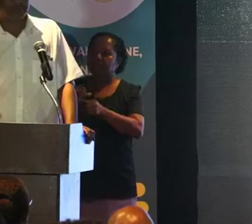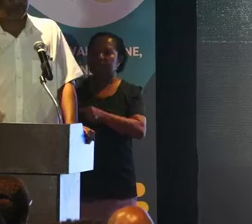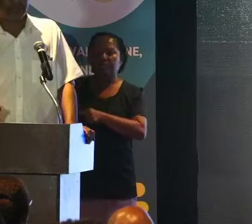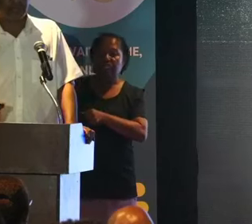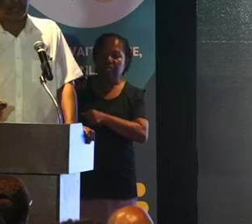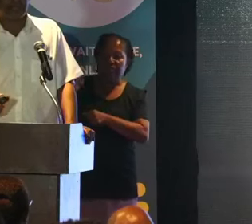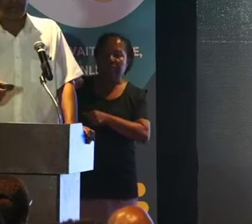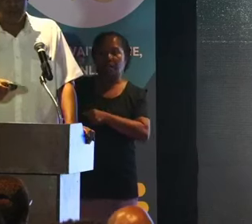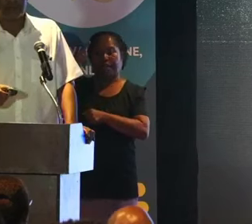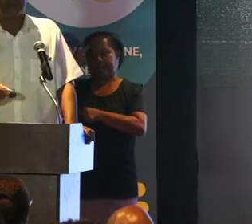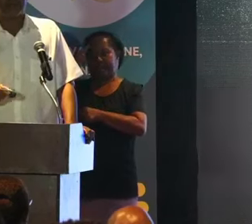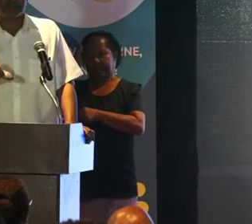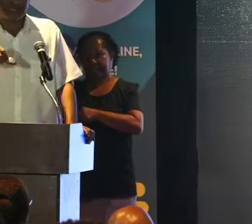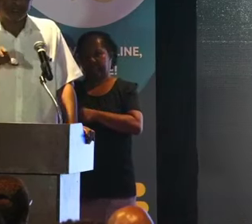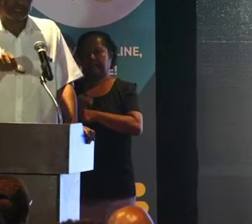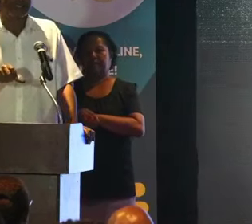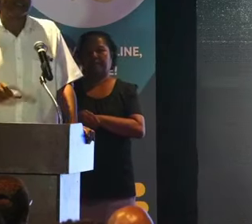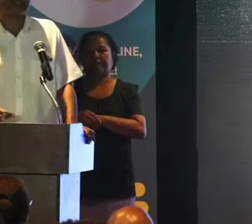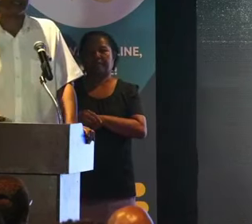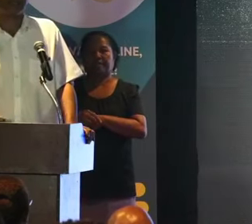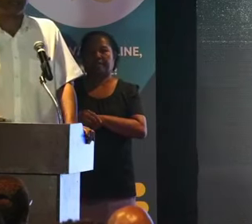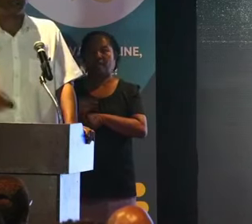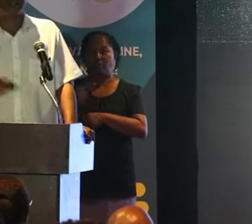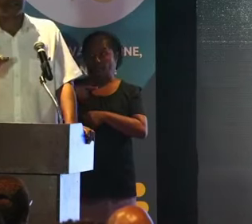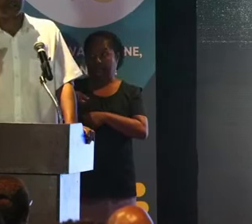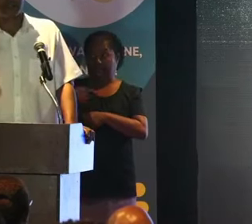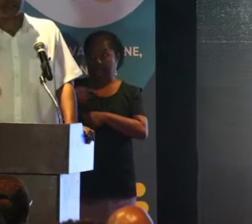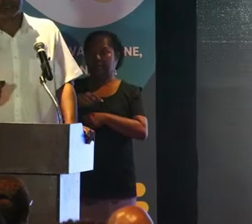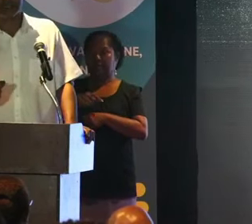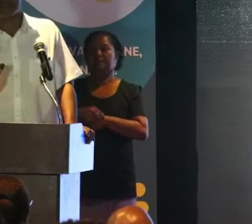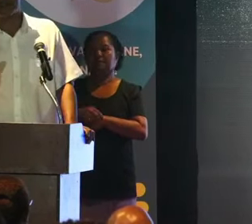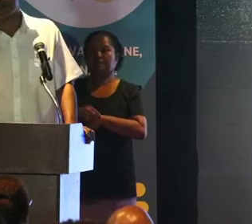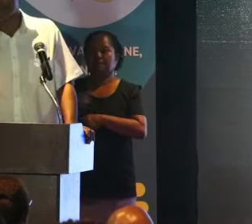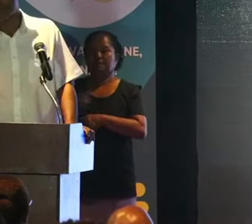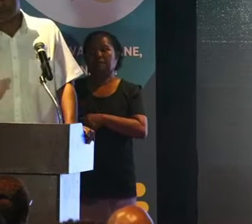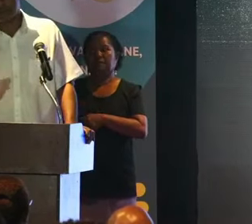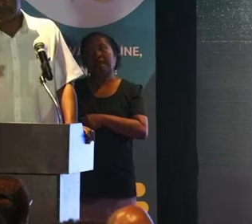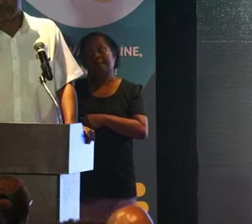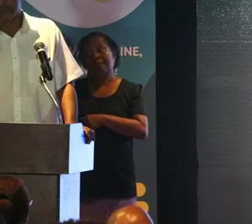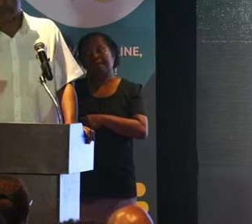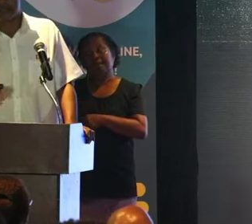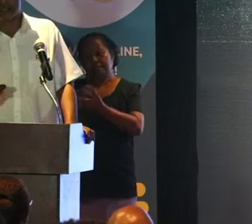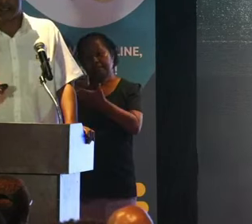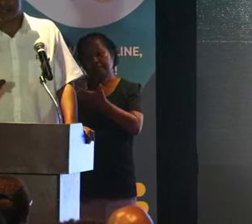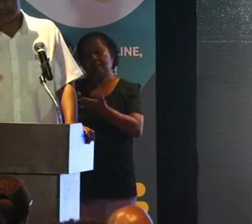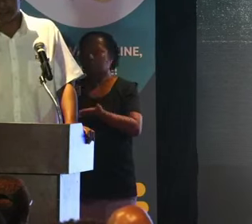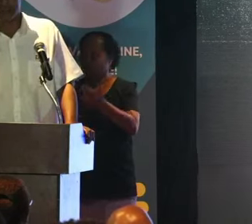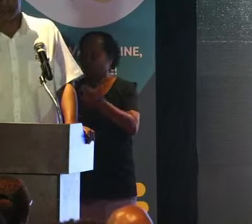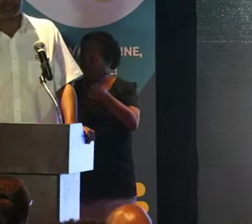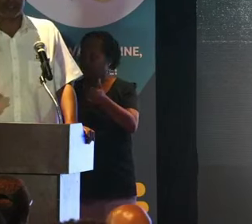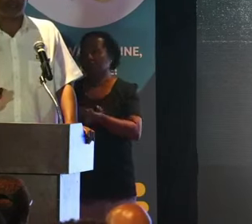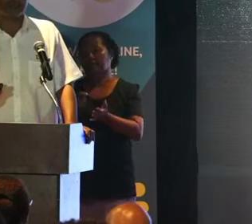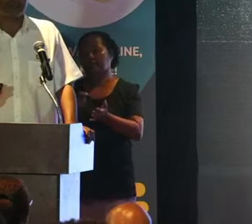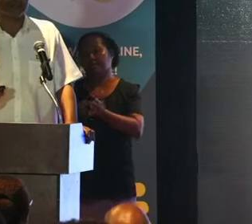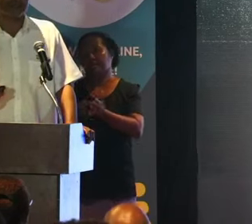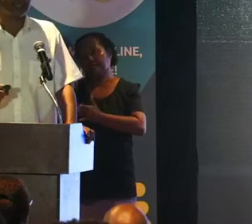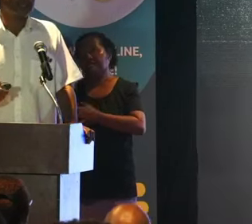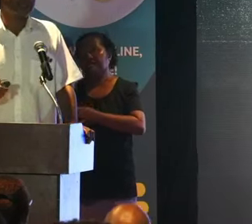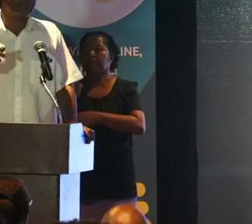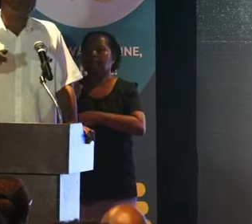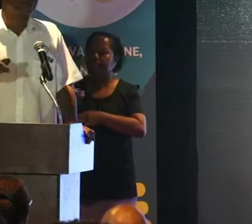you reserve it. One of the reasons why we say this is that once your application may be filled, you know, properly, and you pay the appropriate fees,